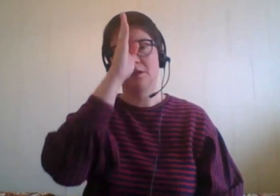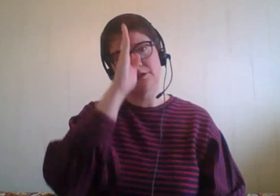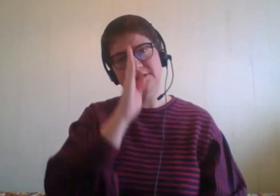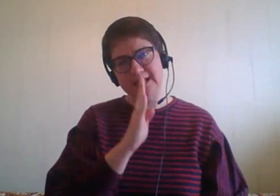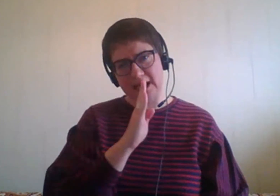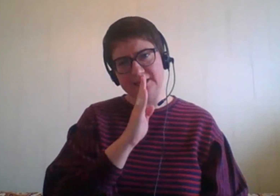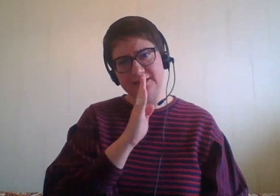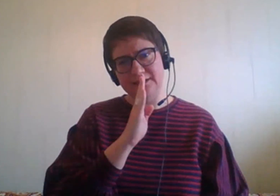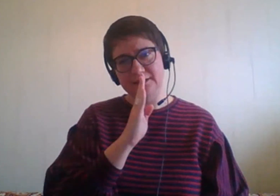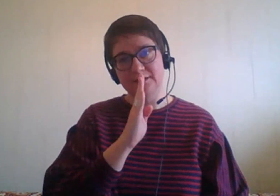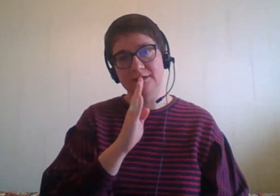sad,